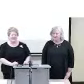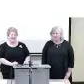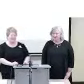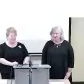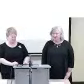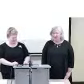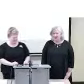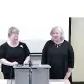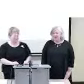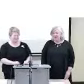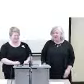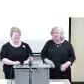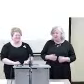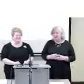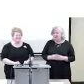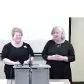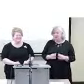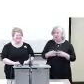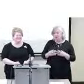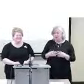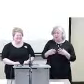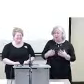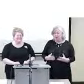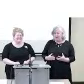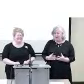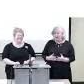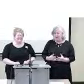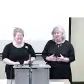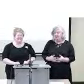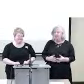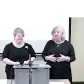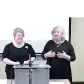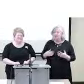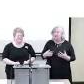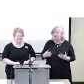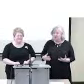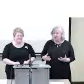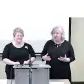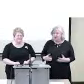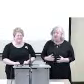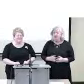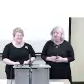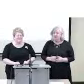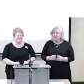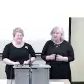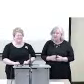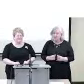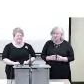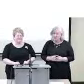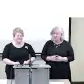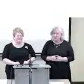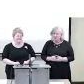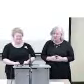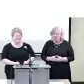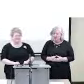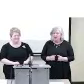weekly calendar okay and for some of you work the monthly calendar may seem a little bit larger but it's something that's